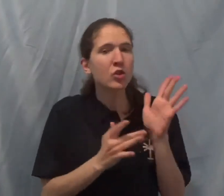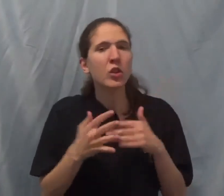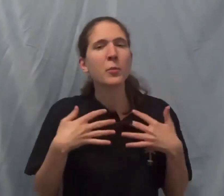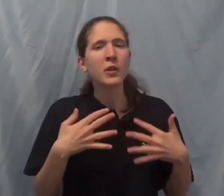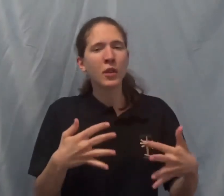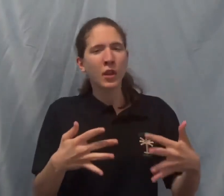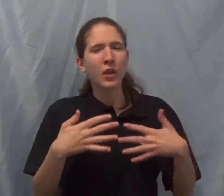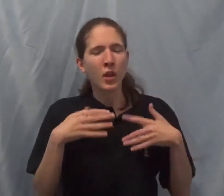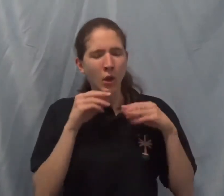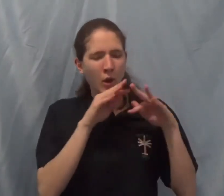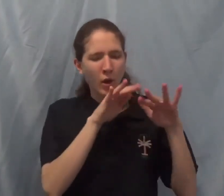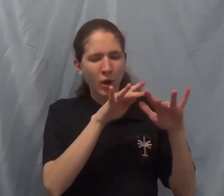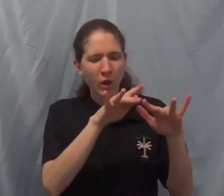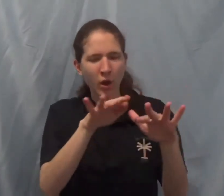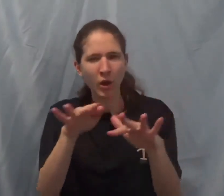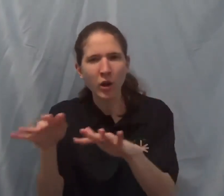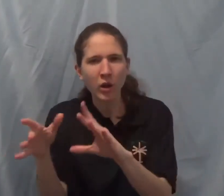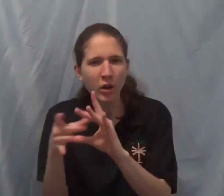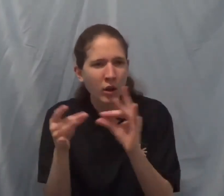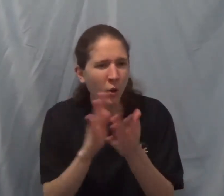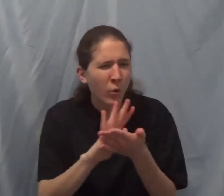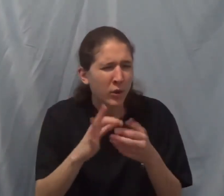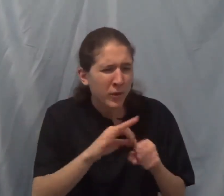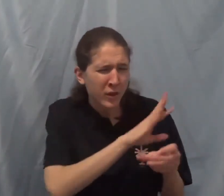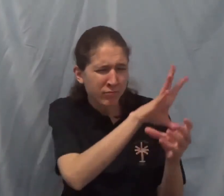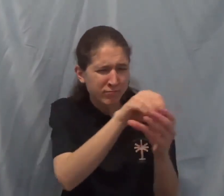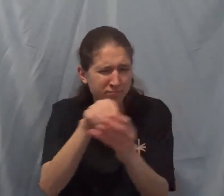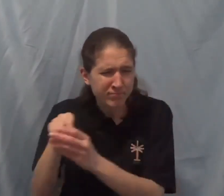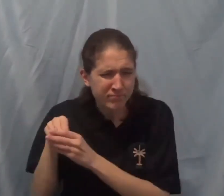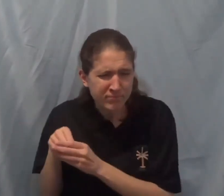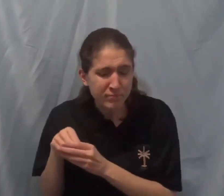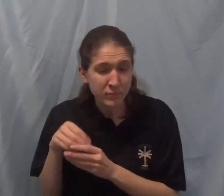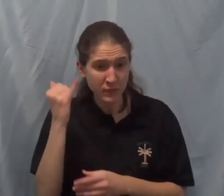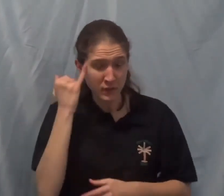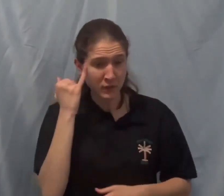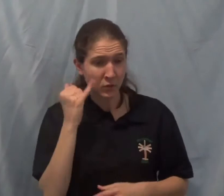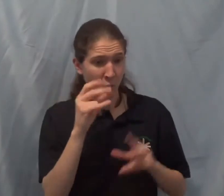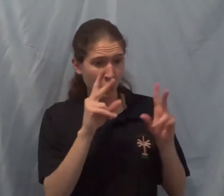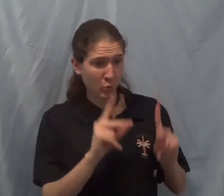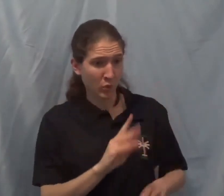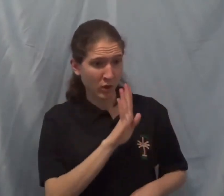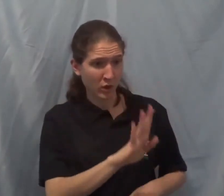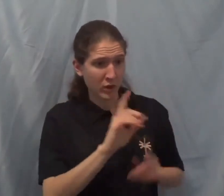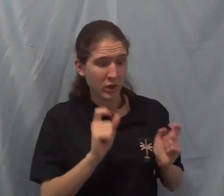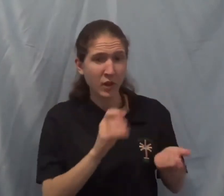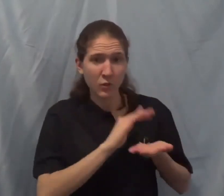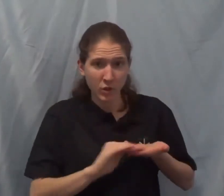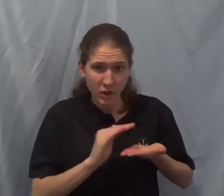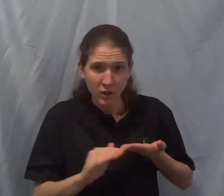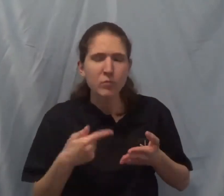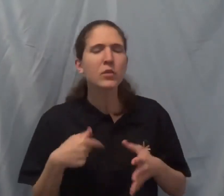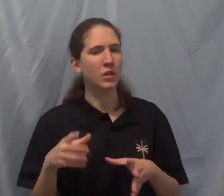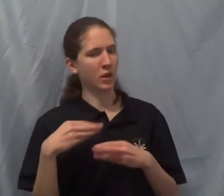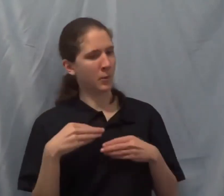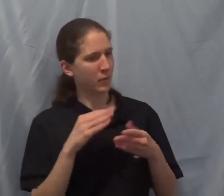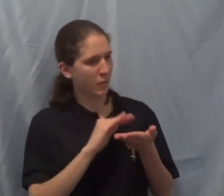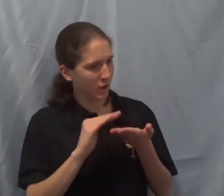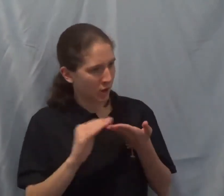Holy Spirit. If you forgive the sins of any, they are forgiven. If you retain the sins of any, they